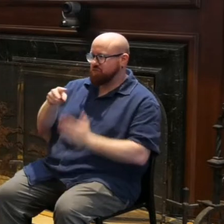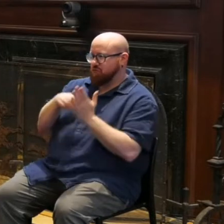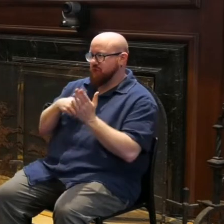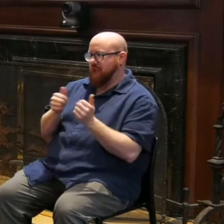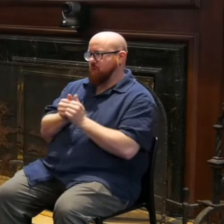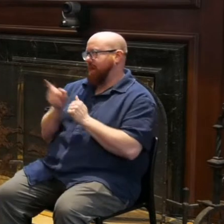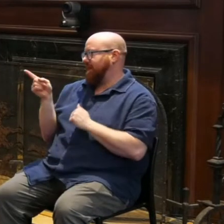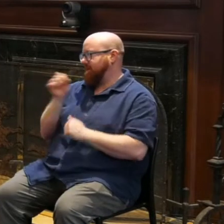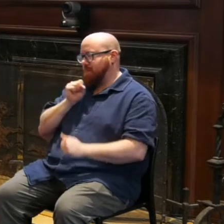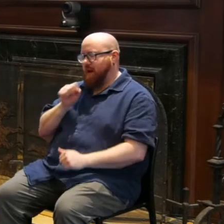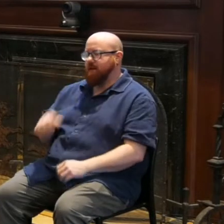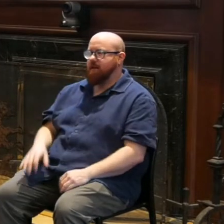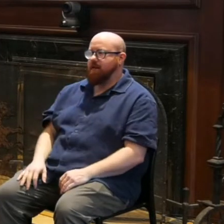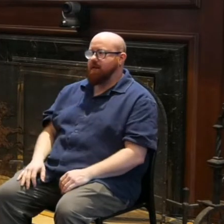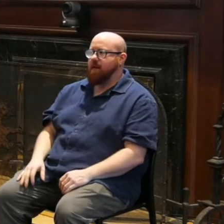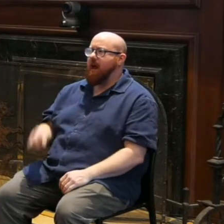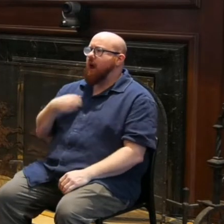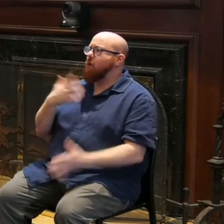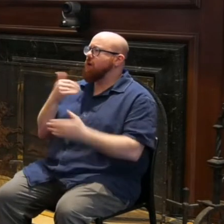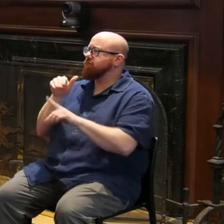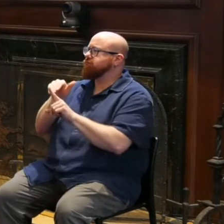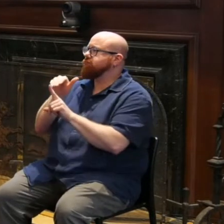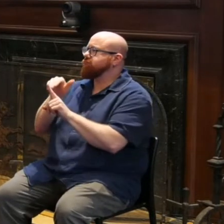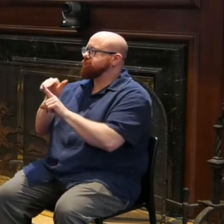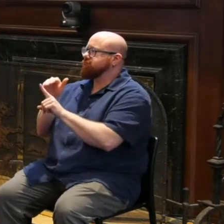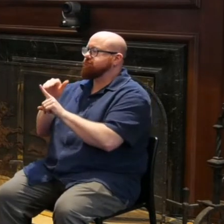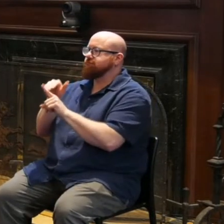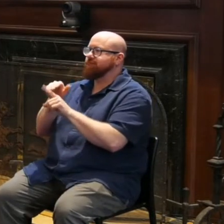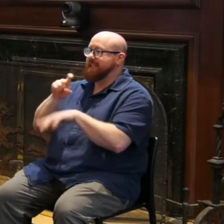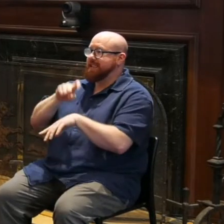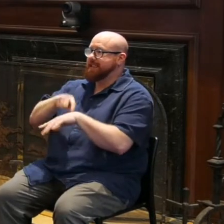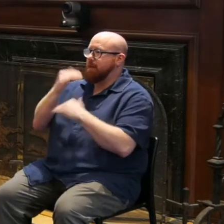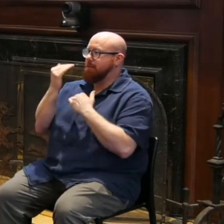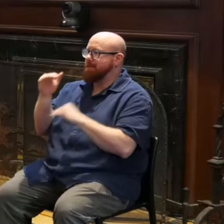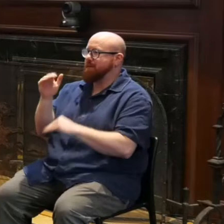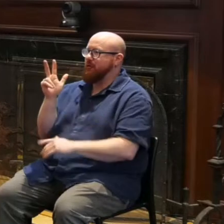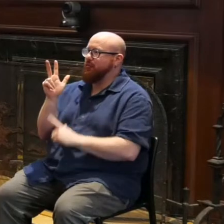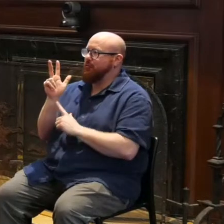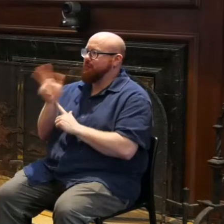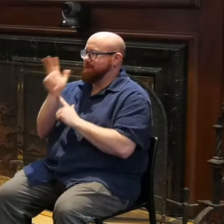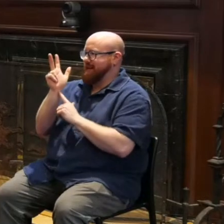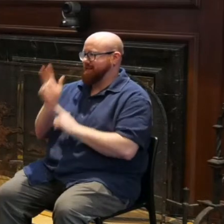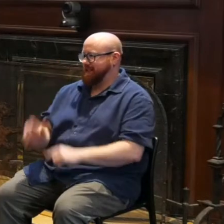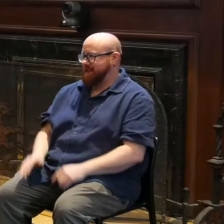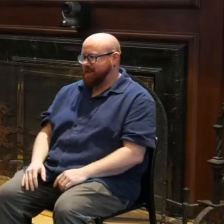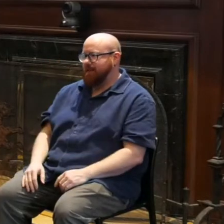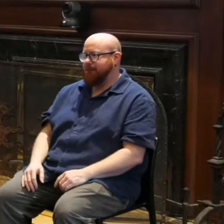mic. I just want to remind everyone again, the time limit is 3 minutes,